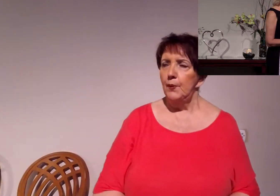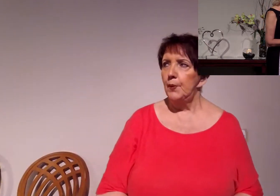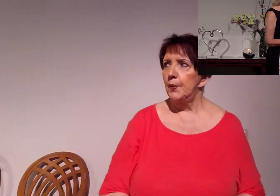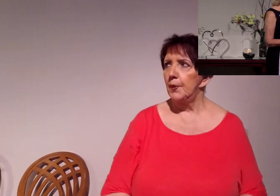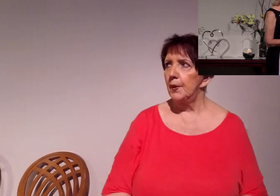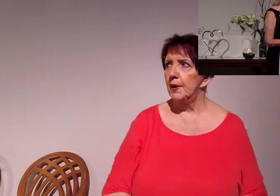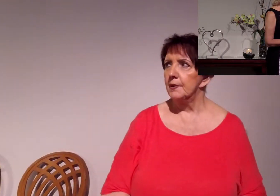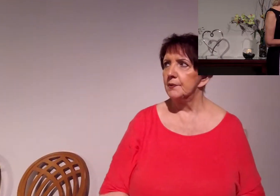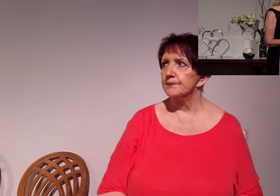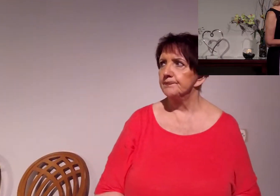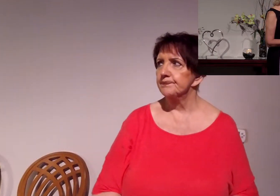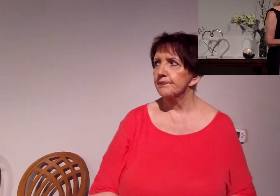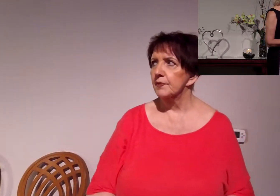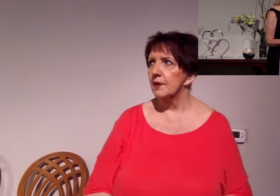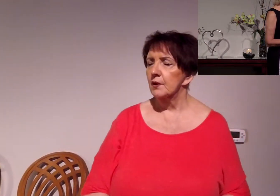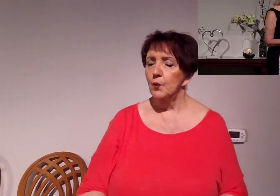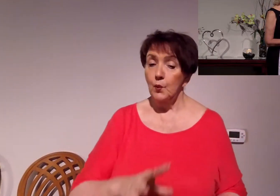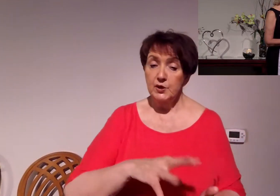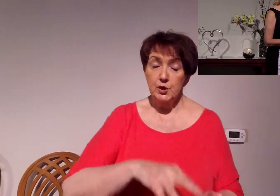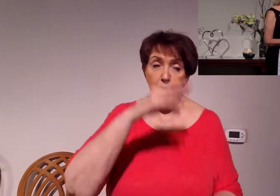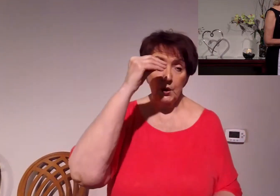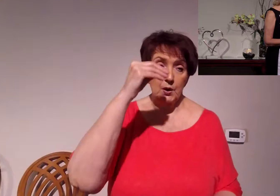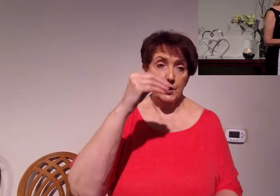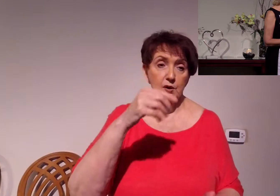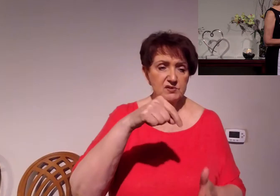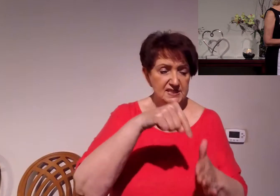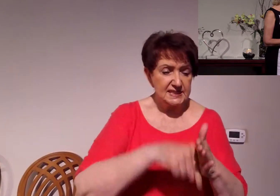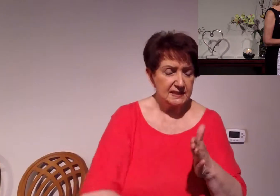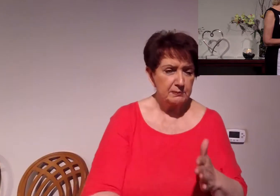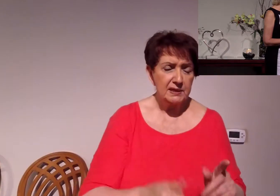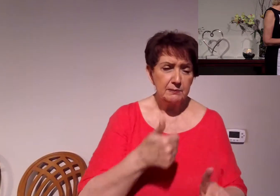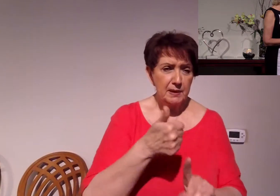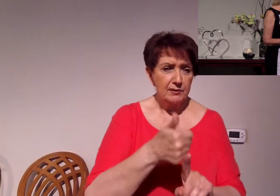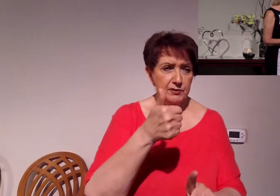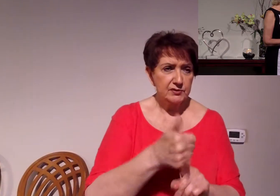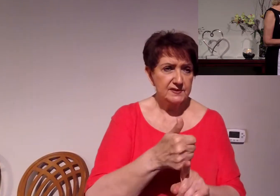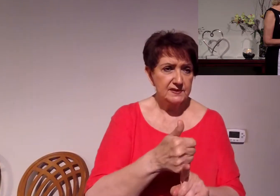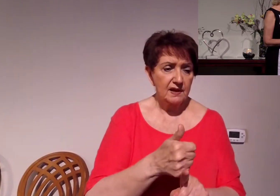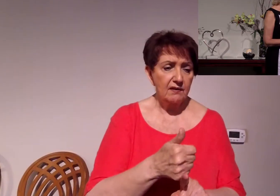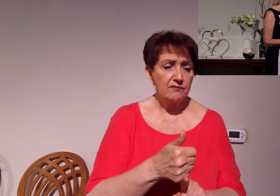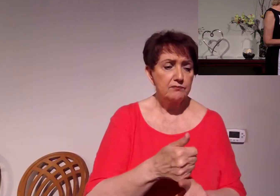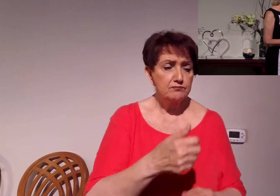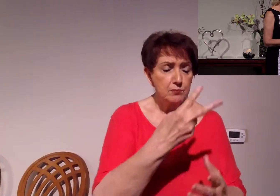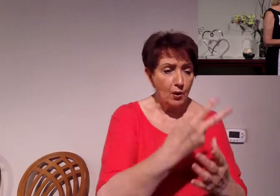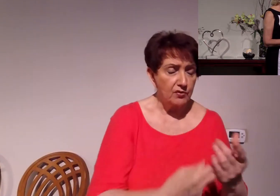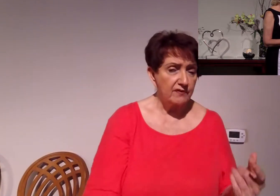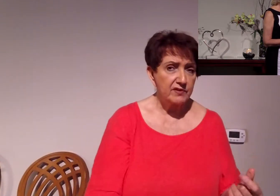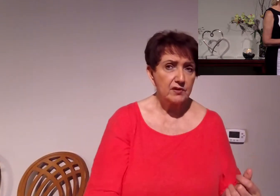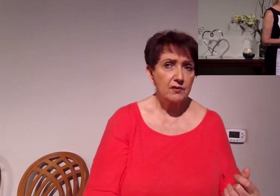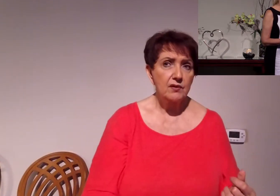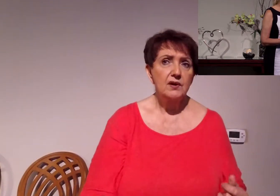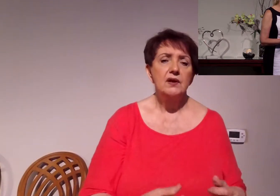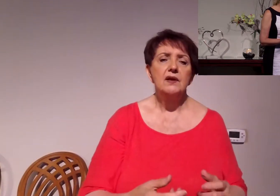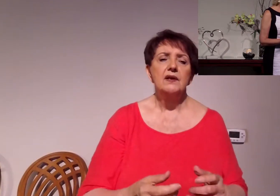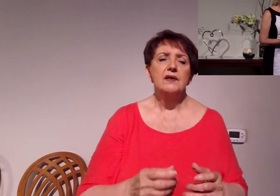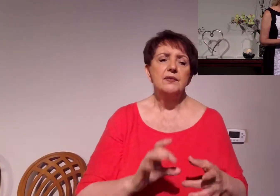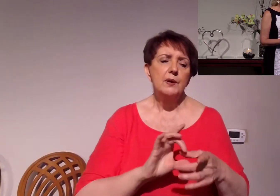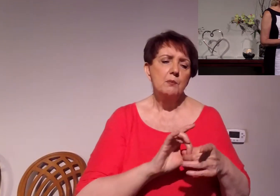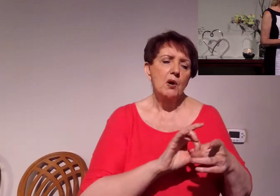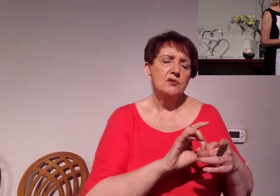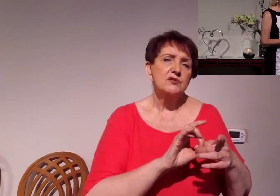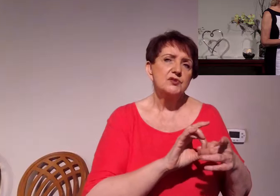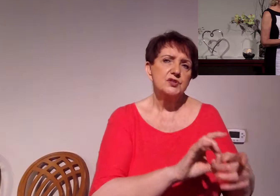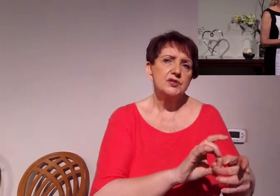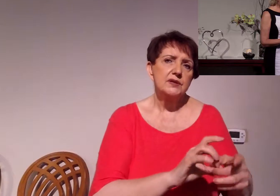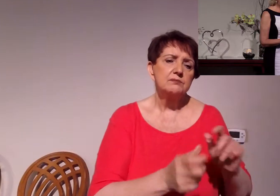When such in-depth learning about ourselves is mutual in our relationship, our partnership is transformed into a spiritual pathway